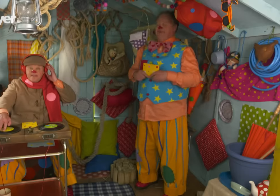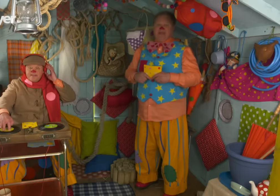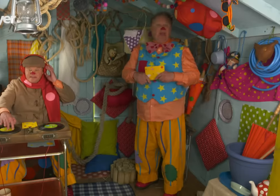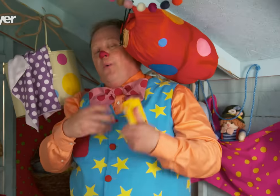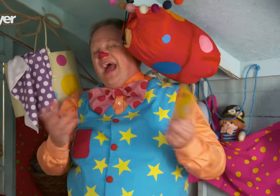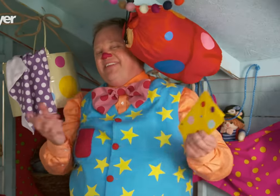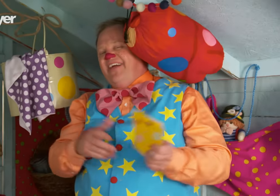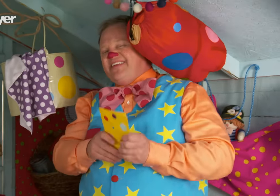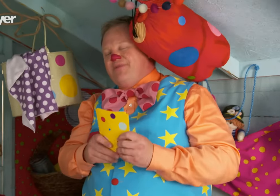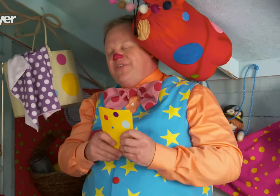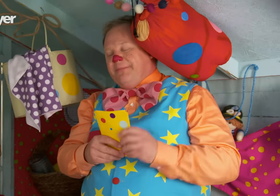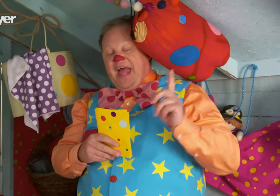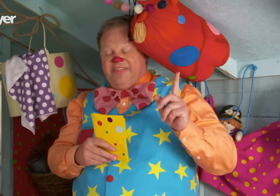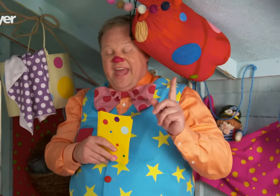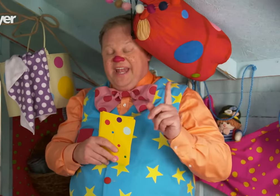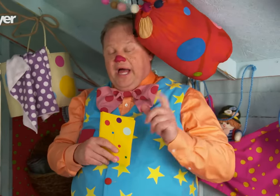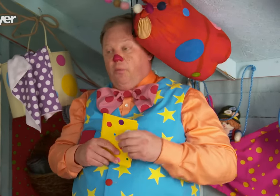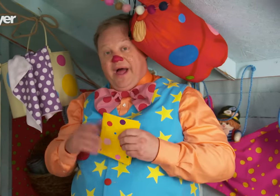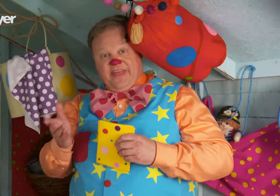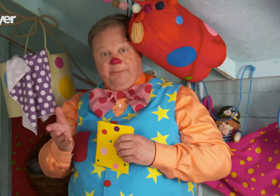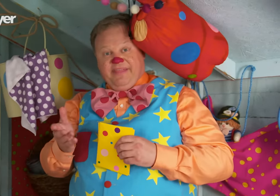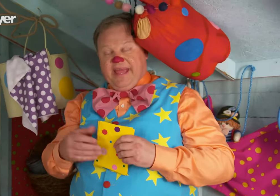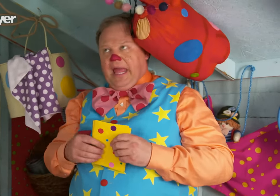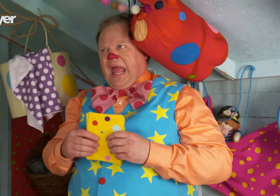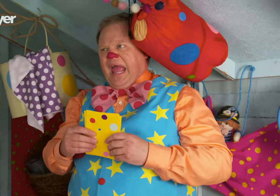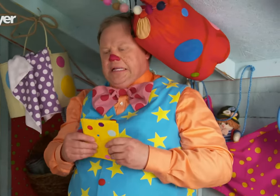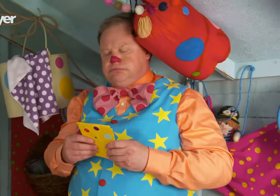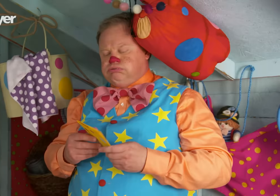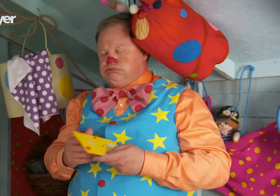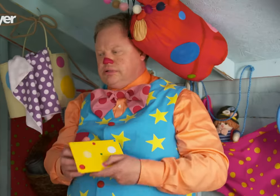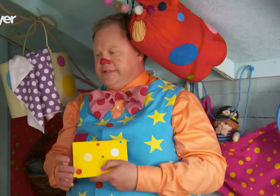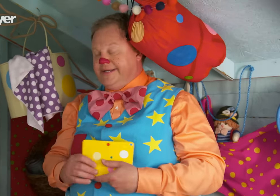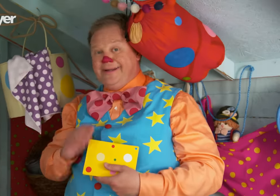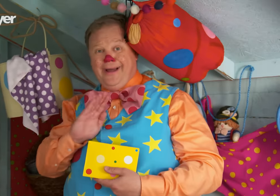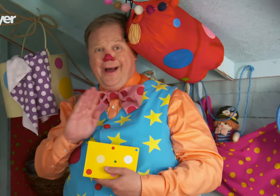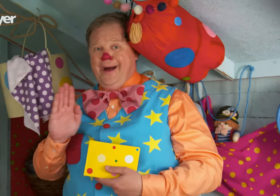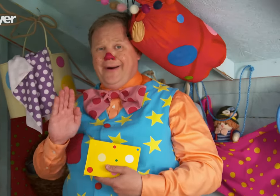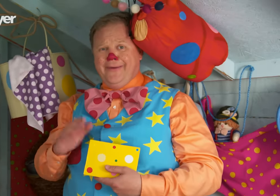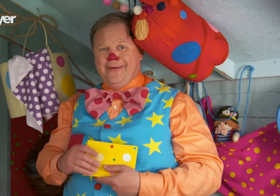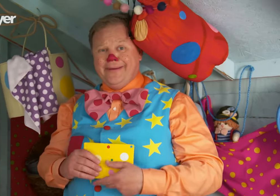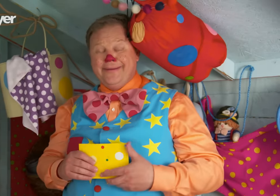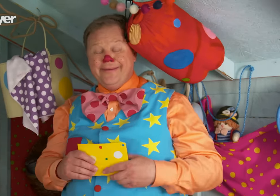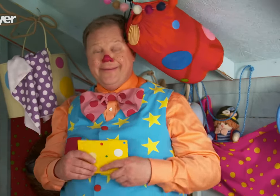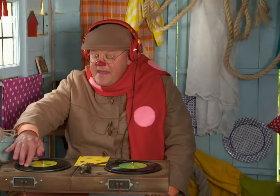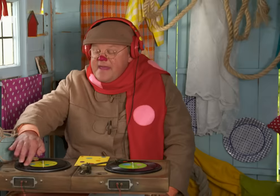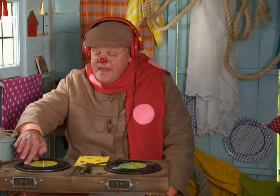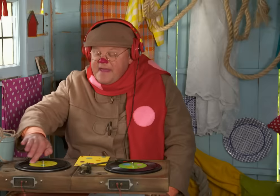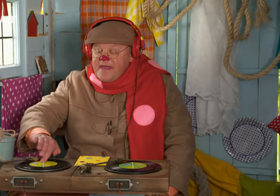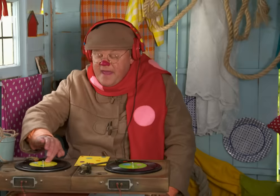music? We have lots of music. And then, well, there'll be the... No! Maybe Grandad Tumble